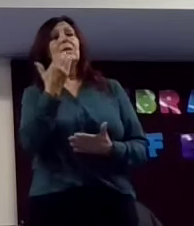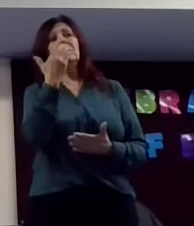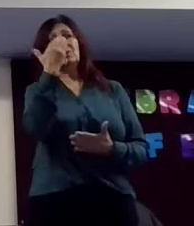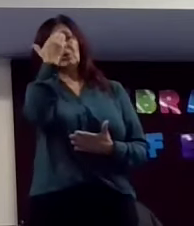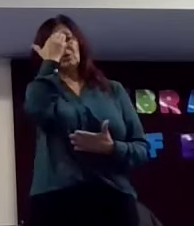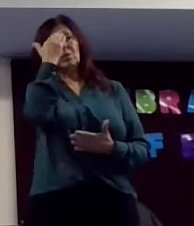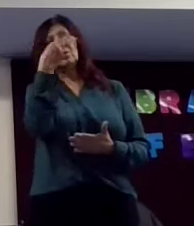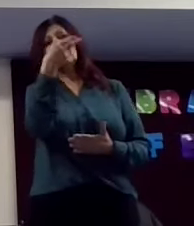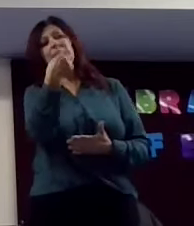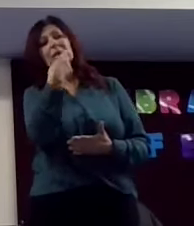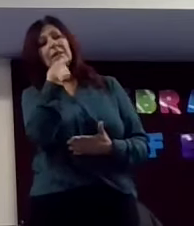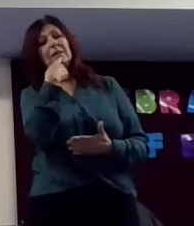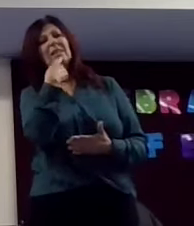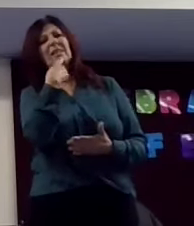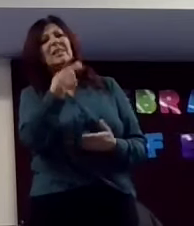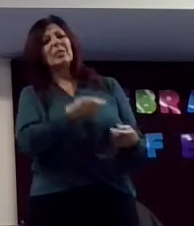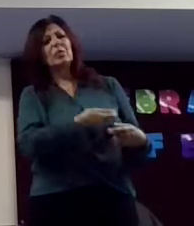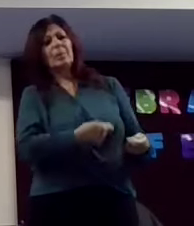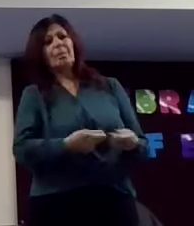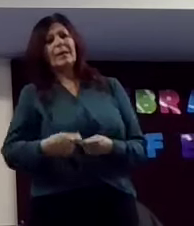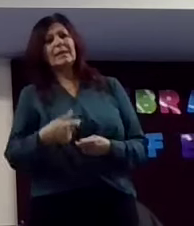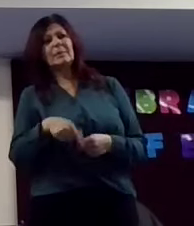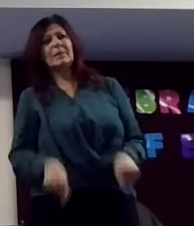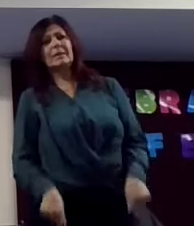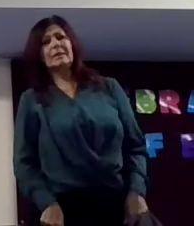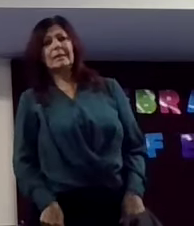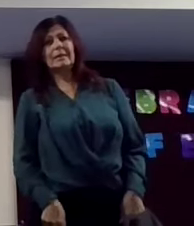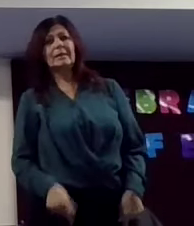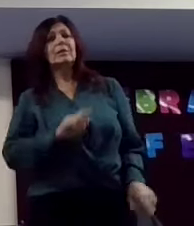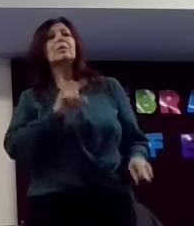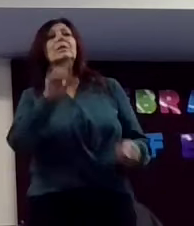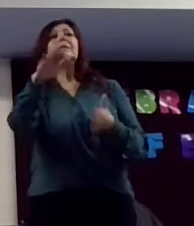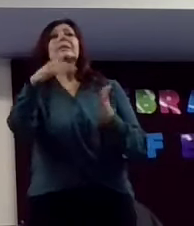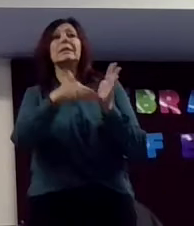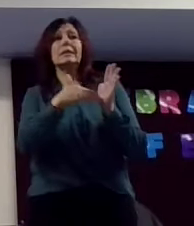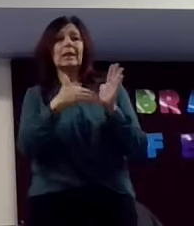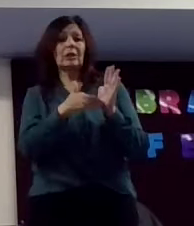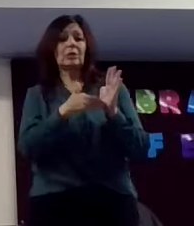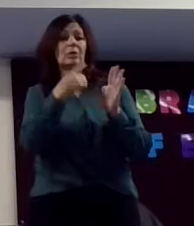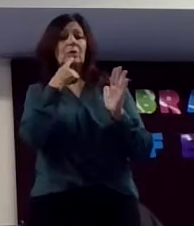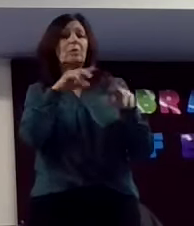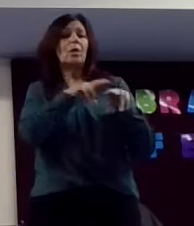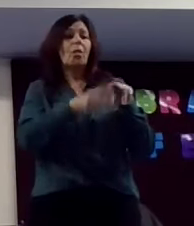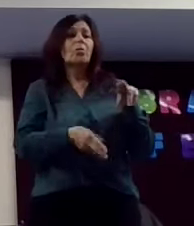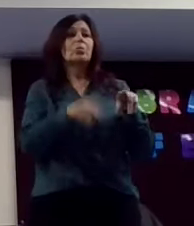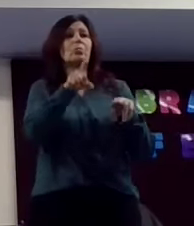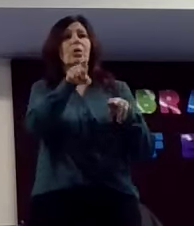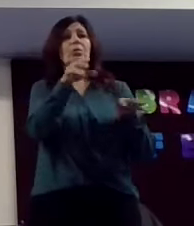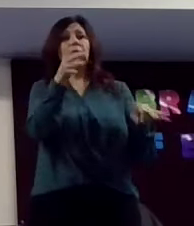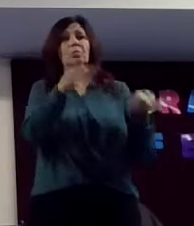and he said that I should get my knees replaced. So I went to his doctor, who told me to lose 100 pounds before he would do the